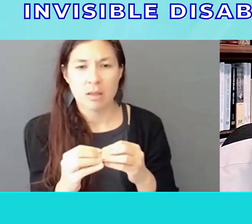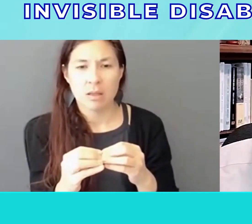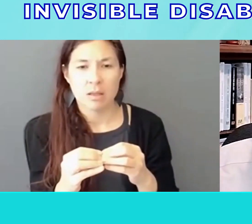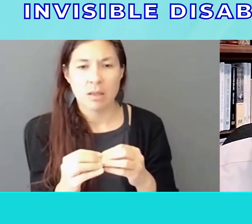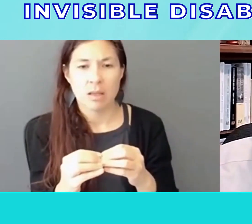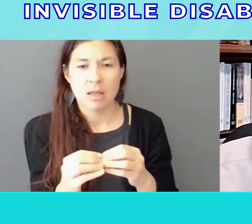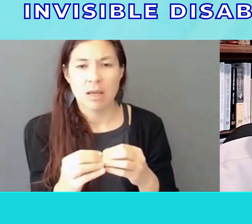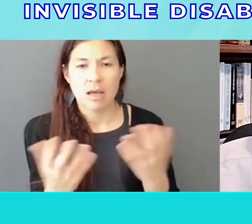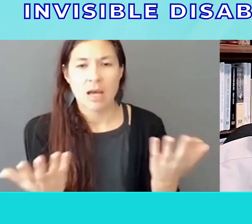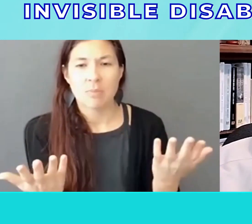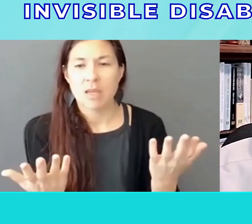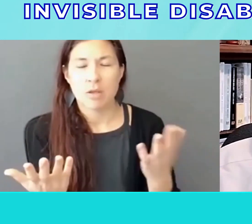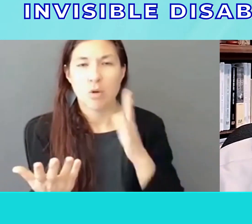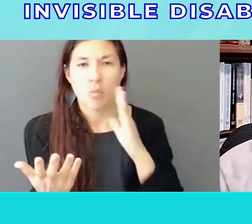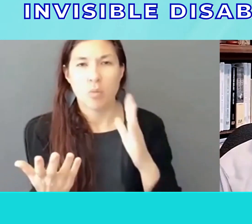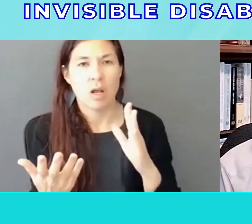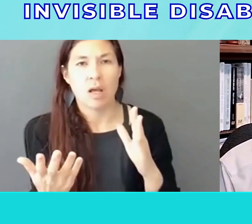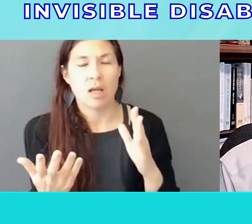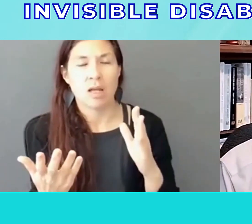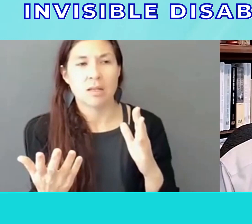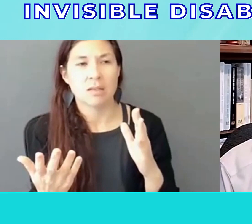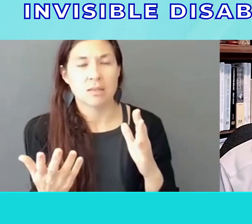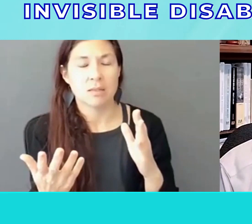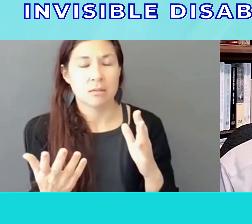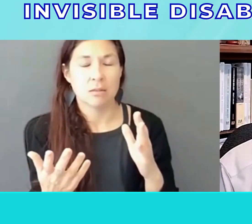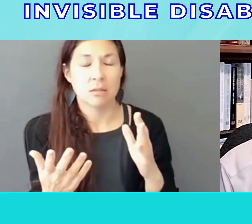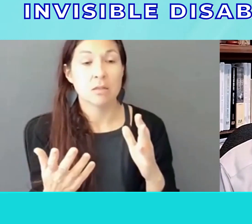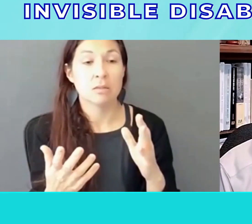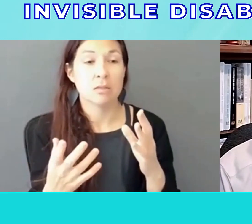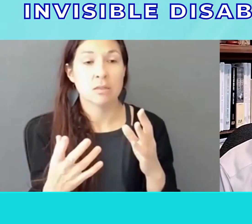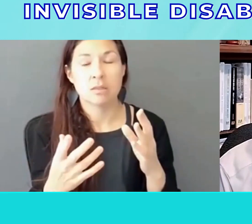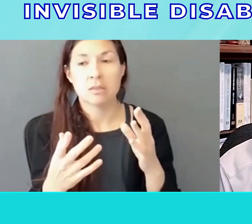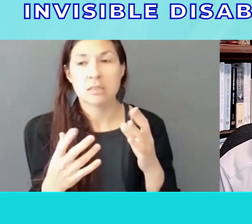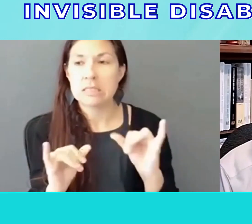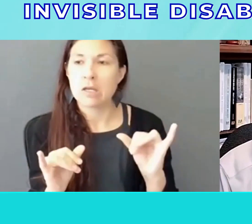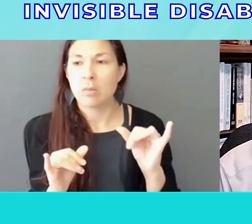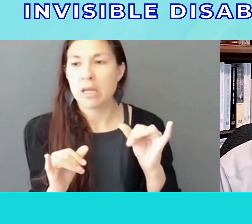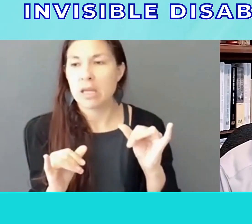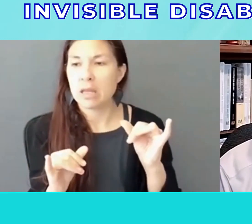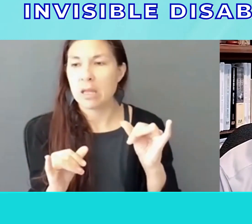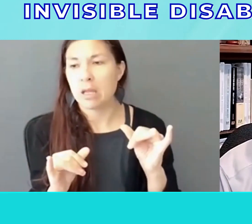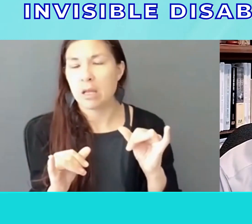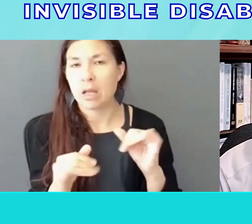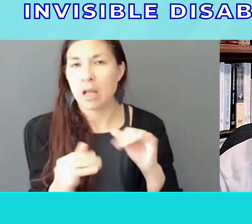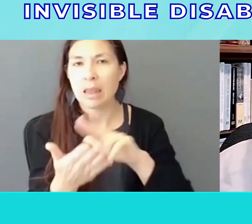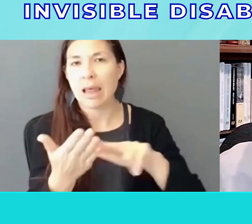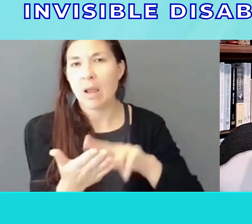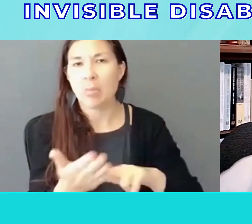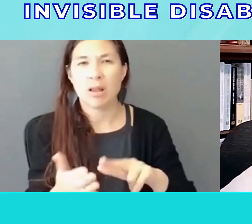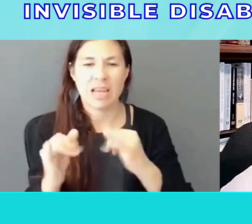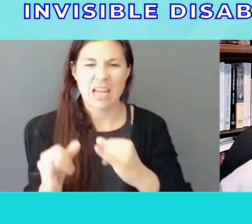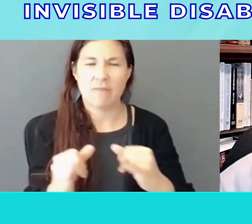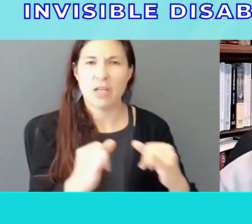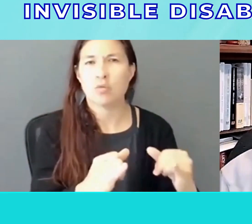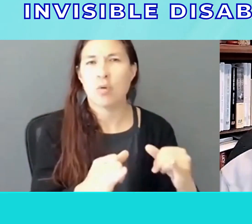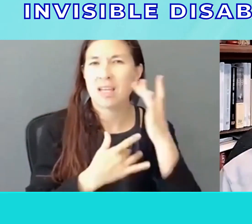most of the infections we track now, we track those through laboratory results. And the idea that clinicians are